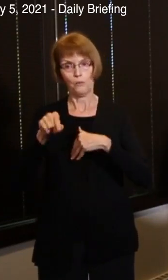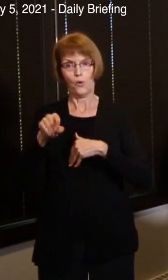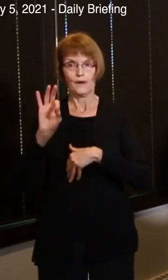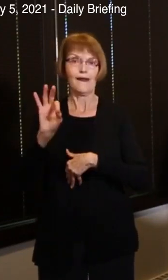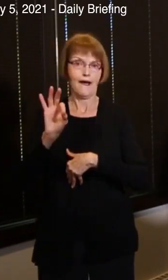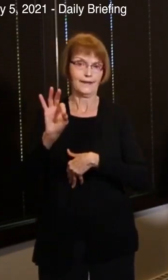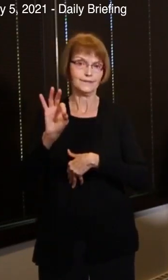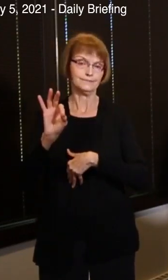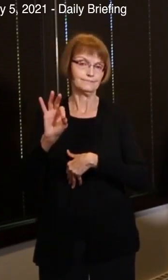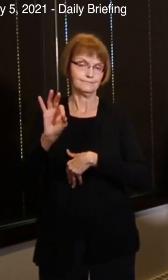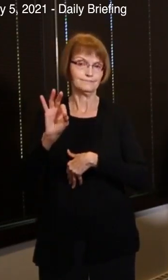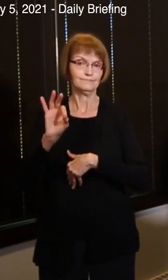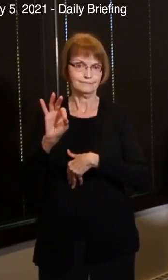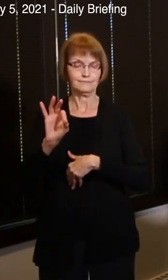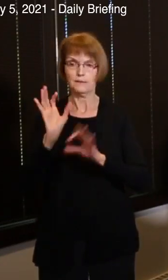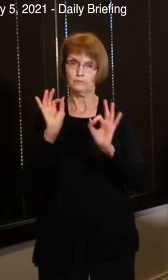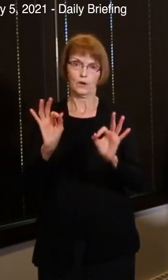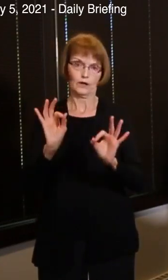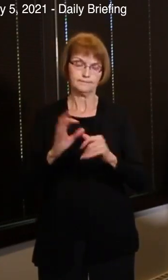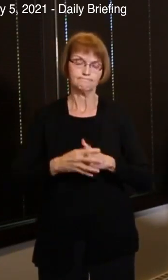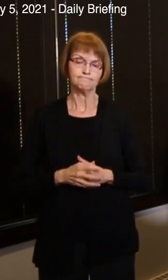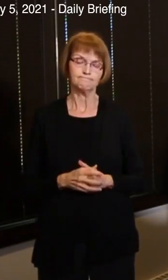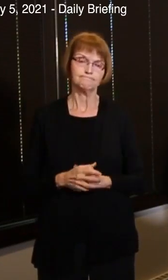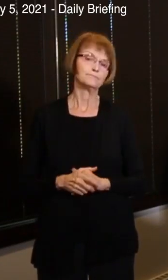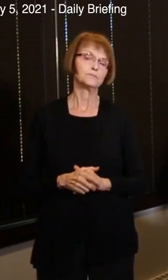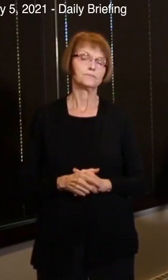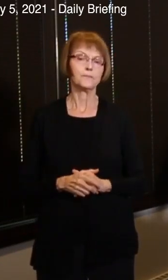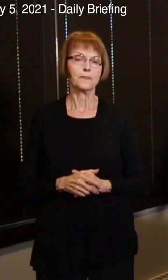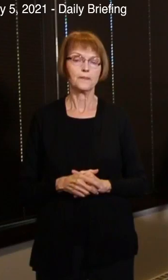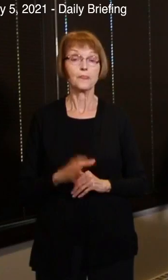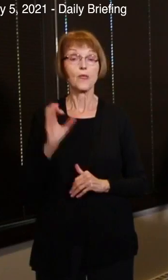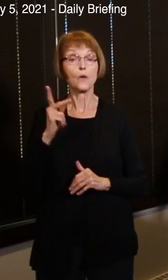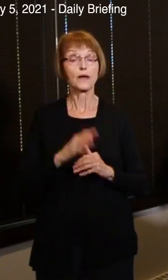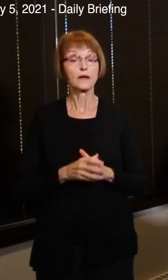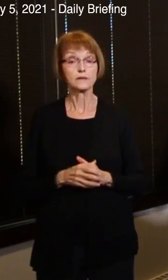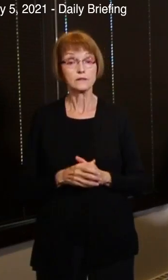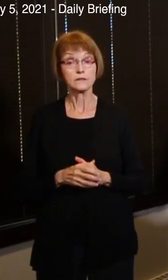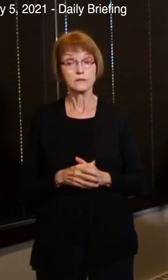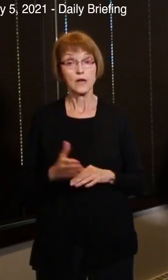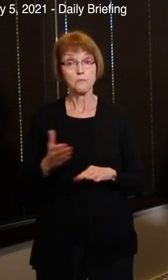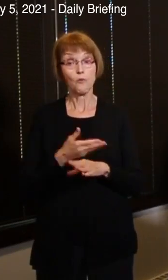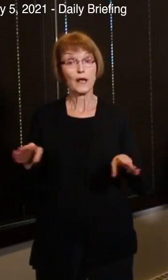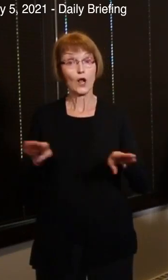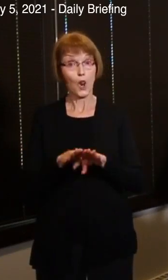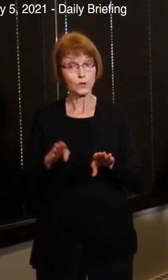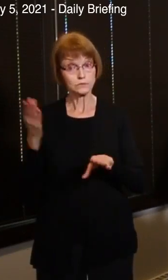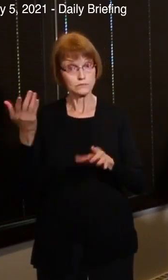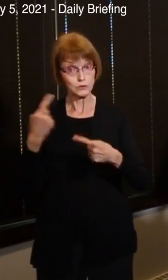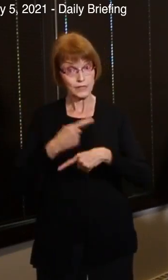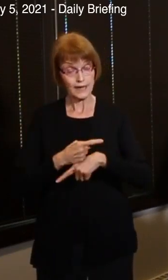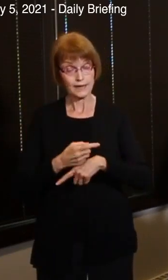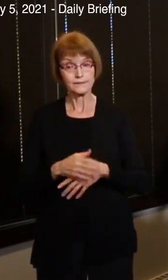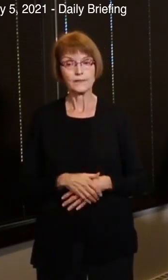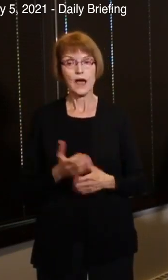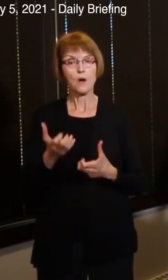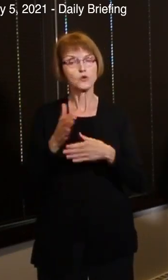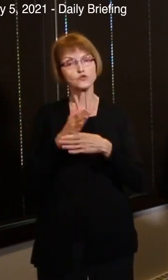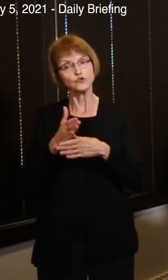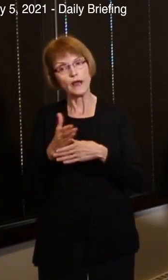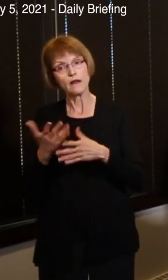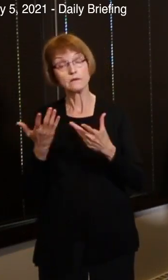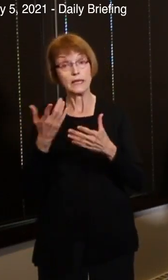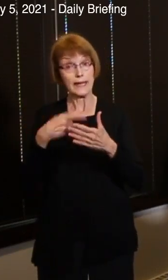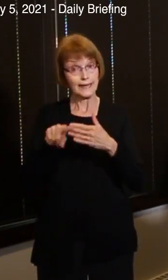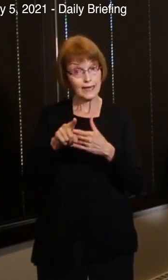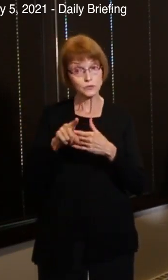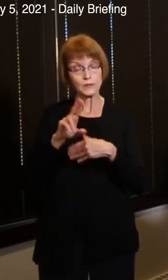0.9 mark would be great. Okay, so before we close today, I'd like to share with you that next